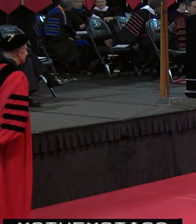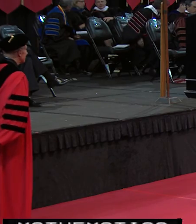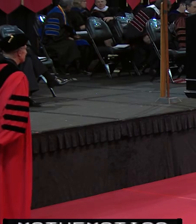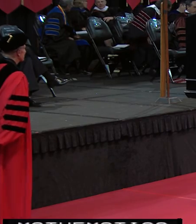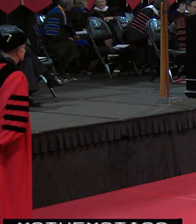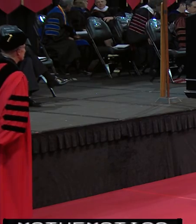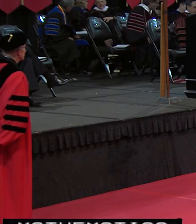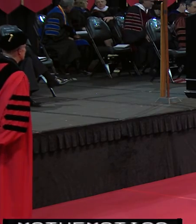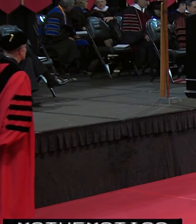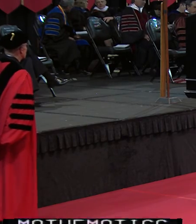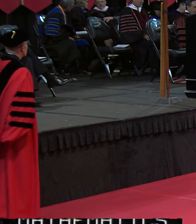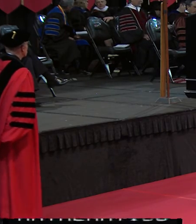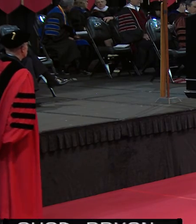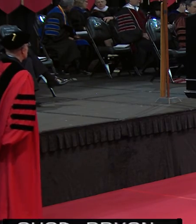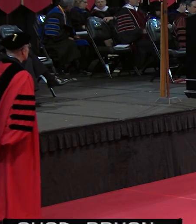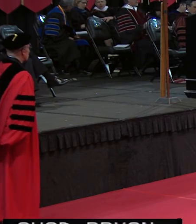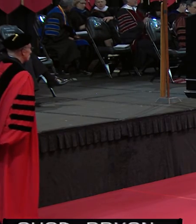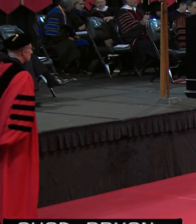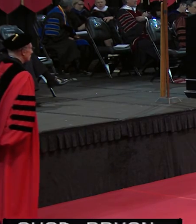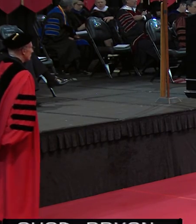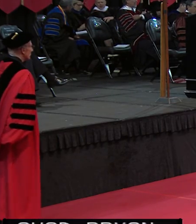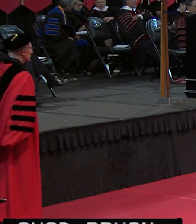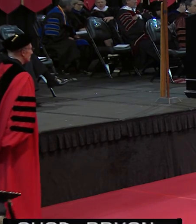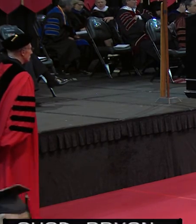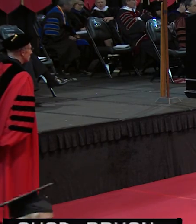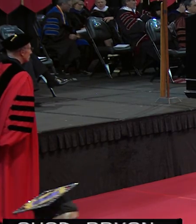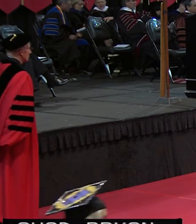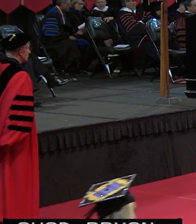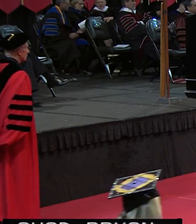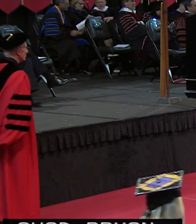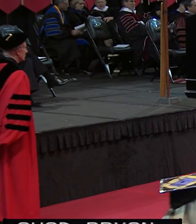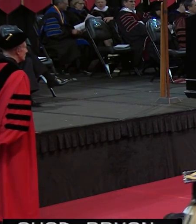Tyler Prescott Evans.